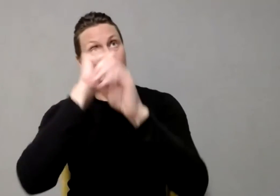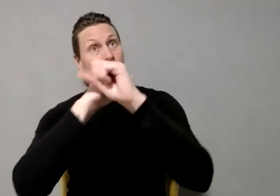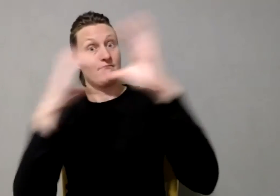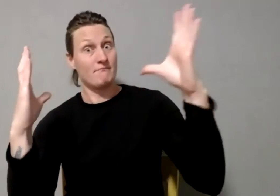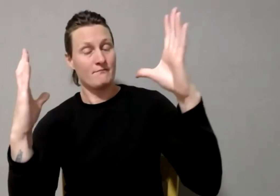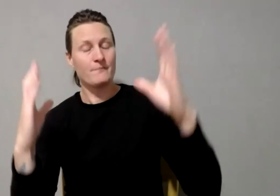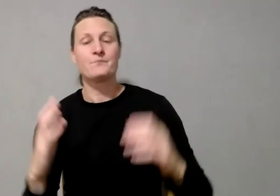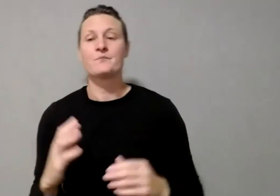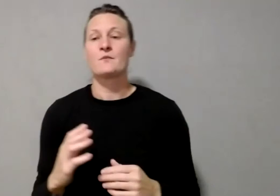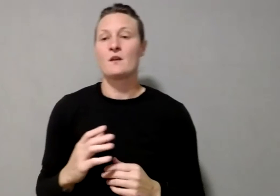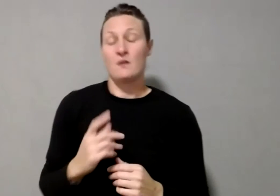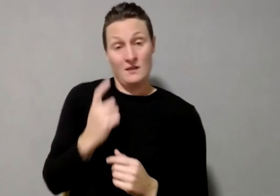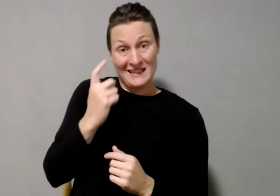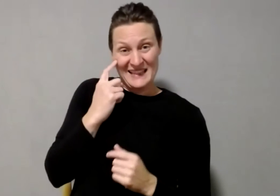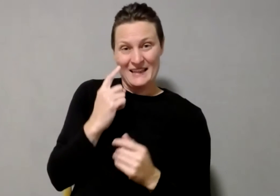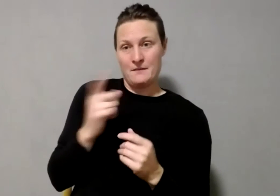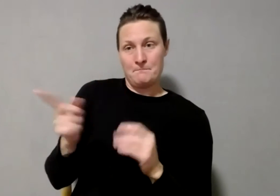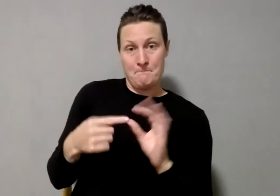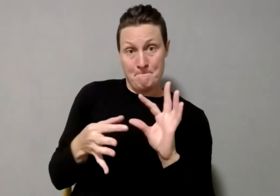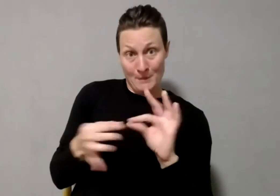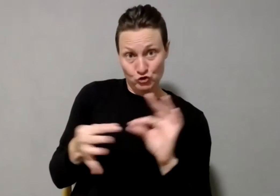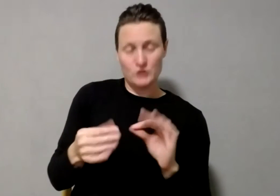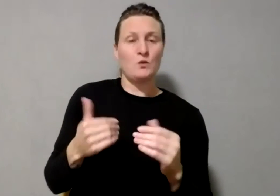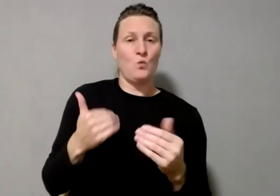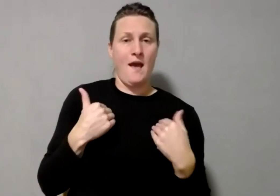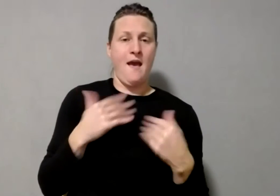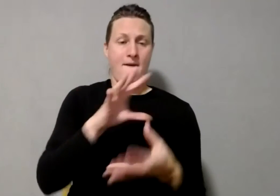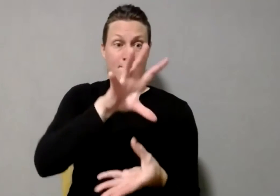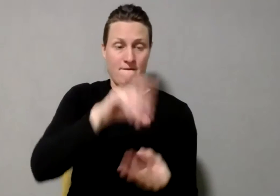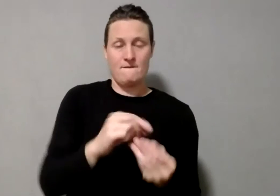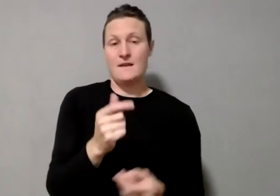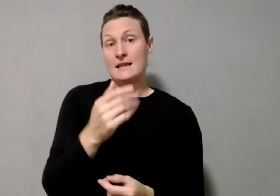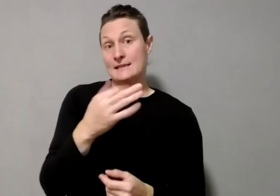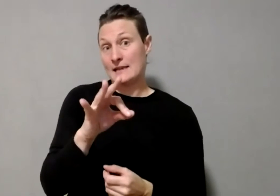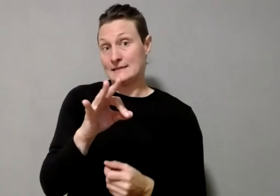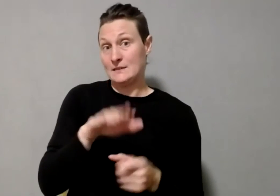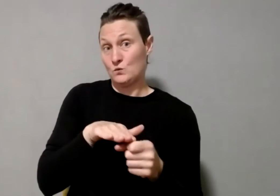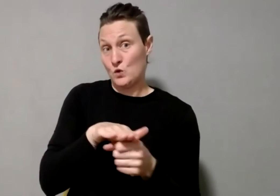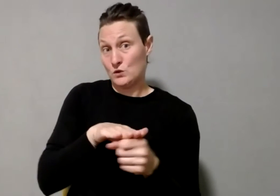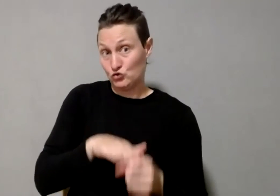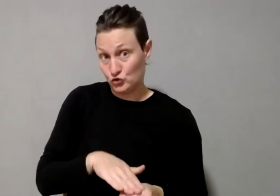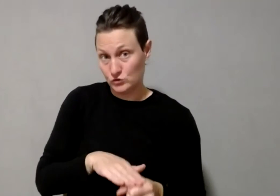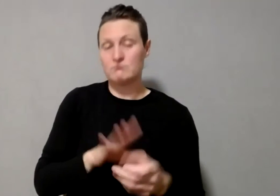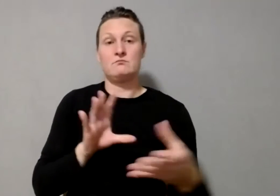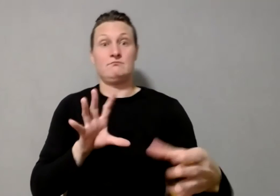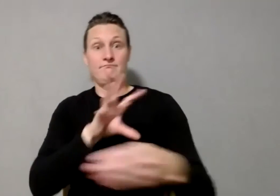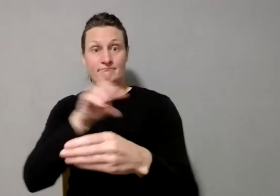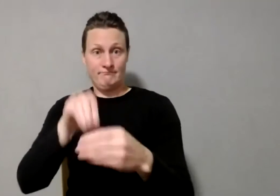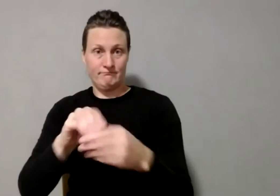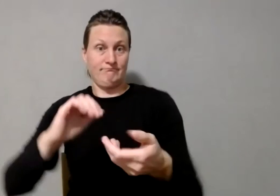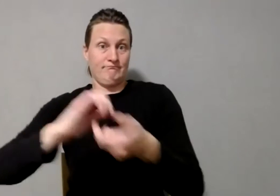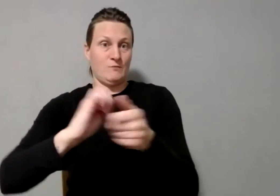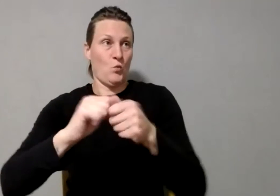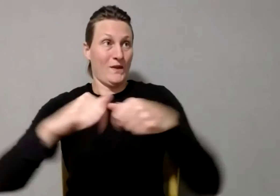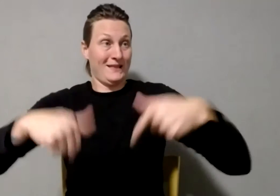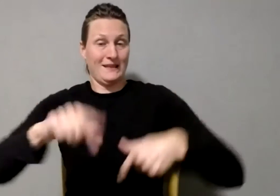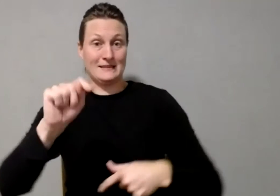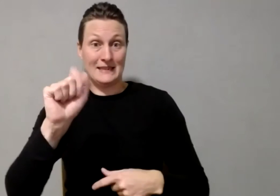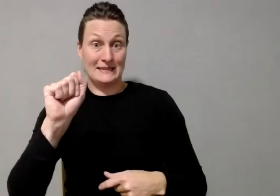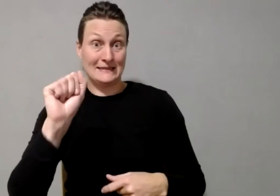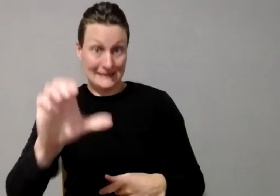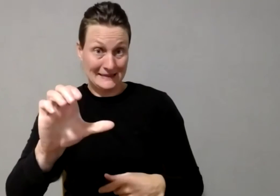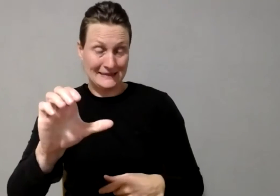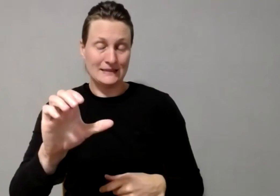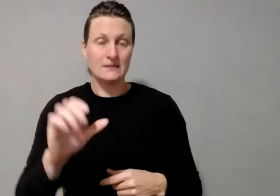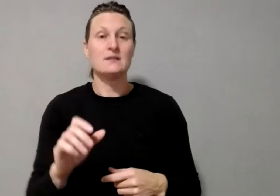the various types of art that would work at their location. We have large branches, we have very small